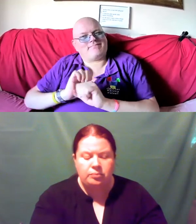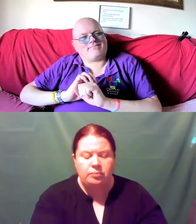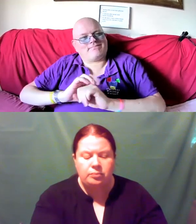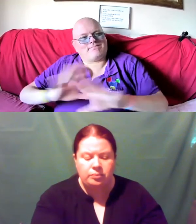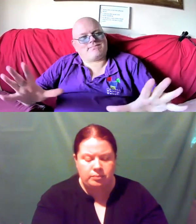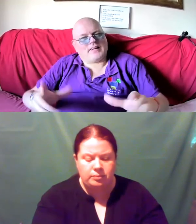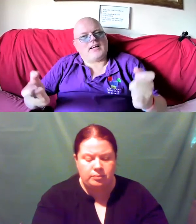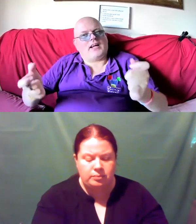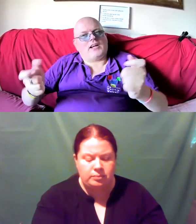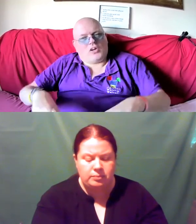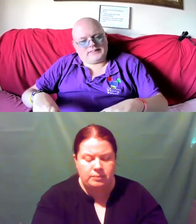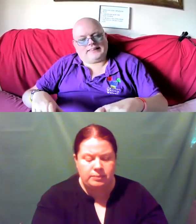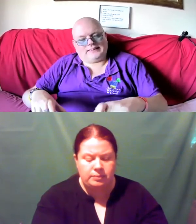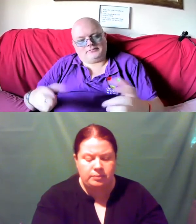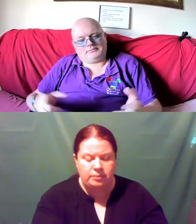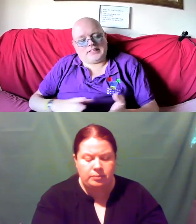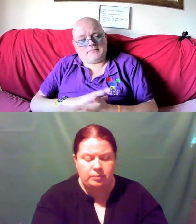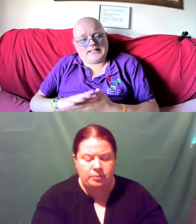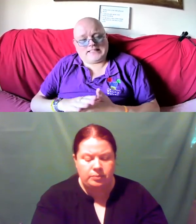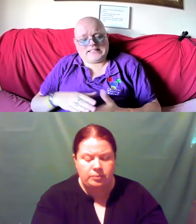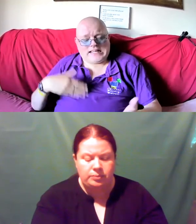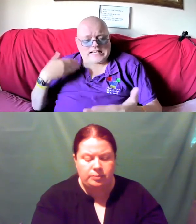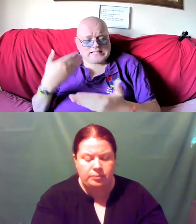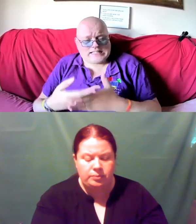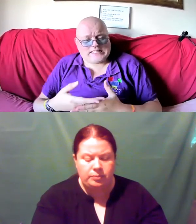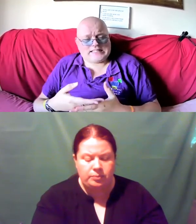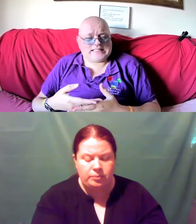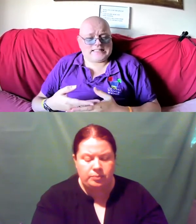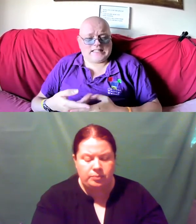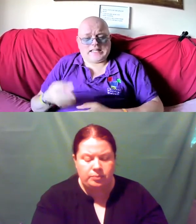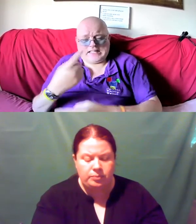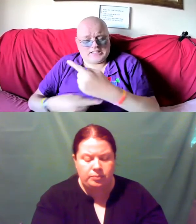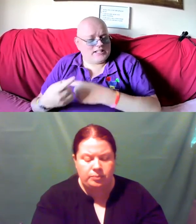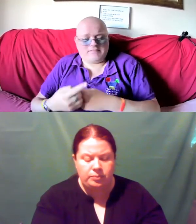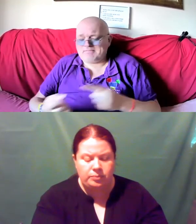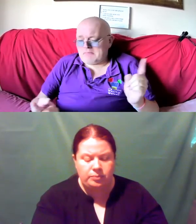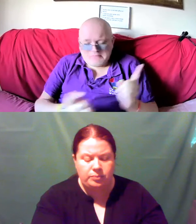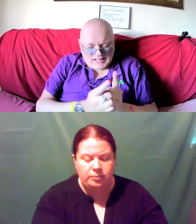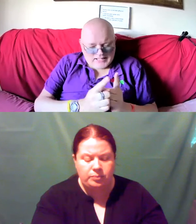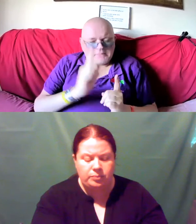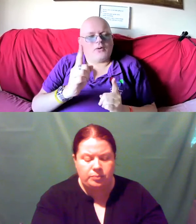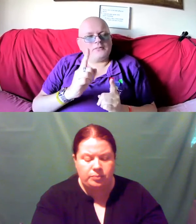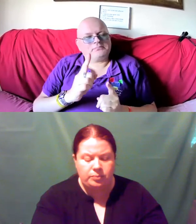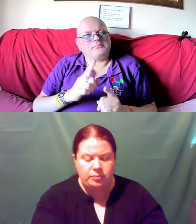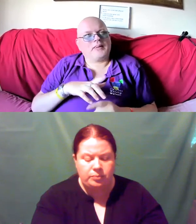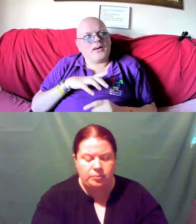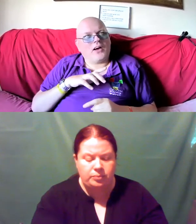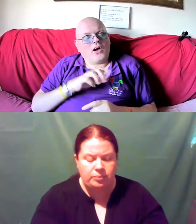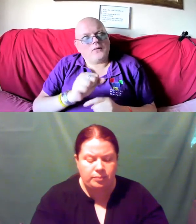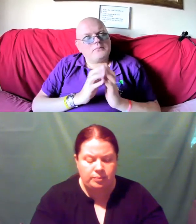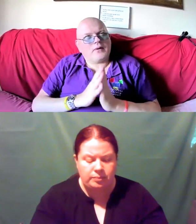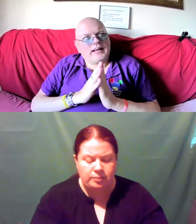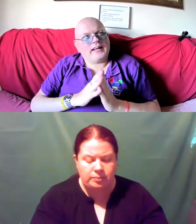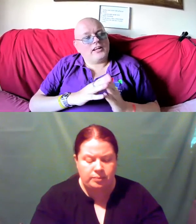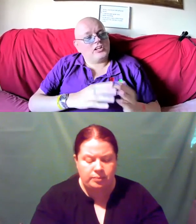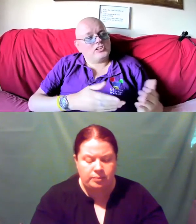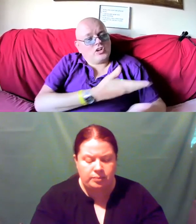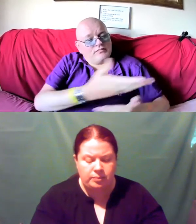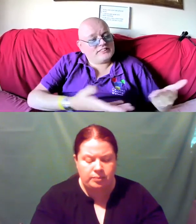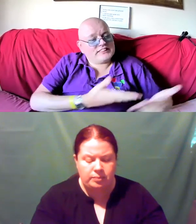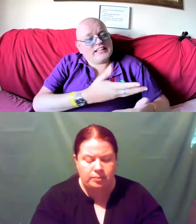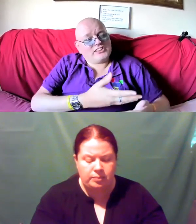haven't been able to meet in person since. But I'm hoping that we will continue the conversation that we began. And it